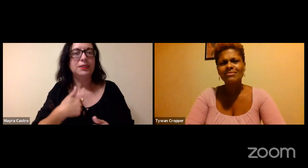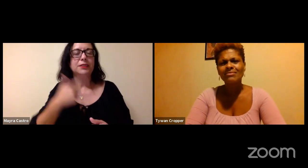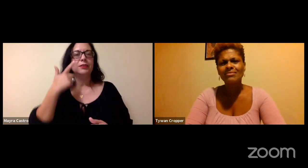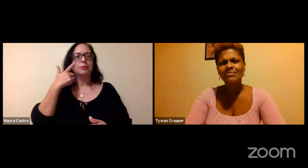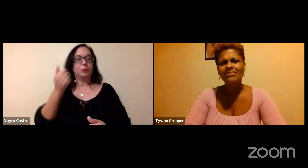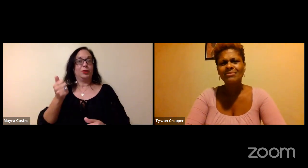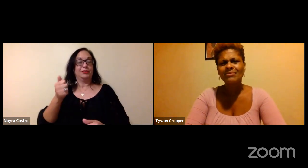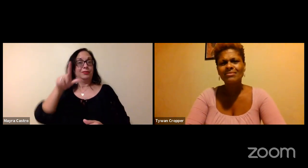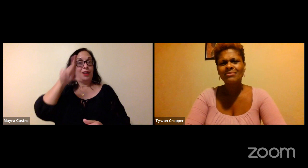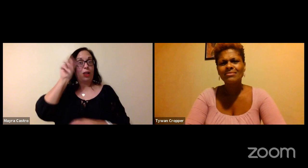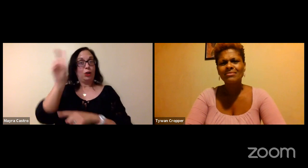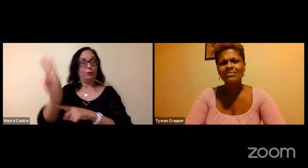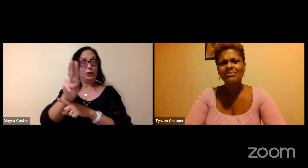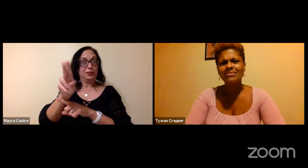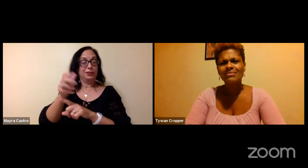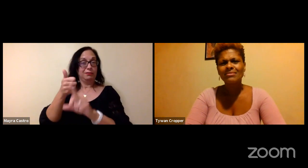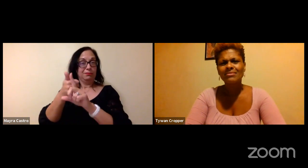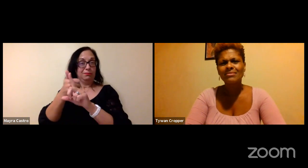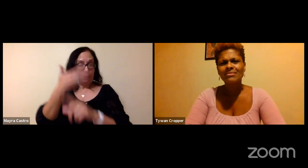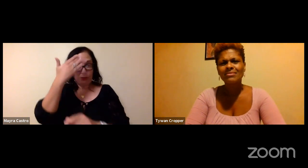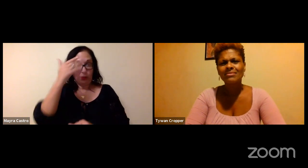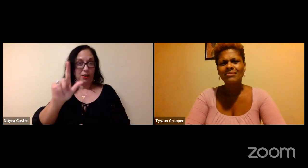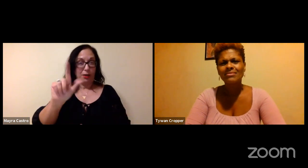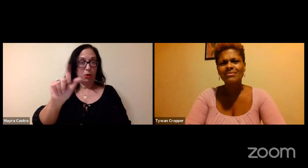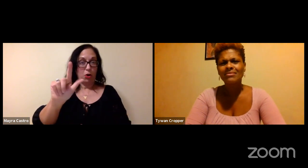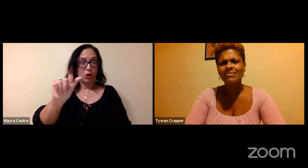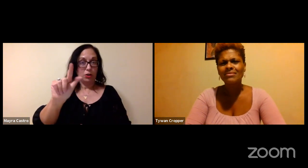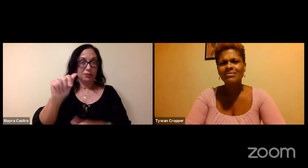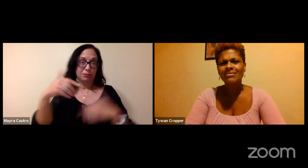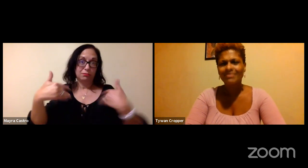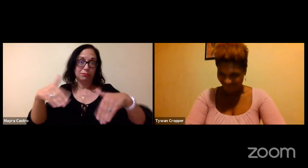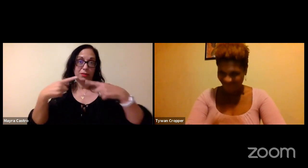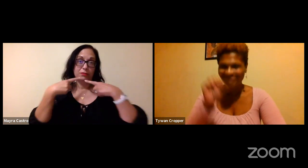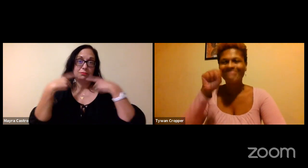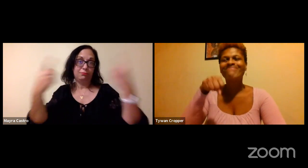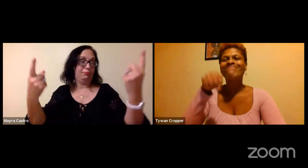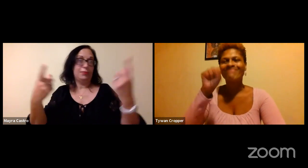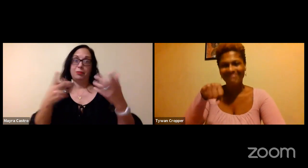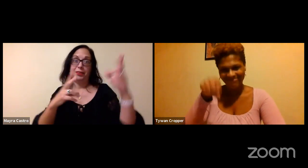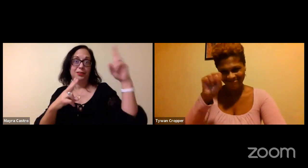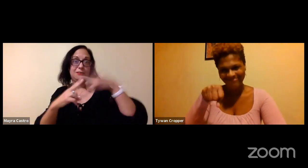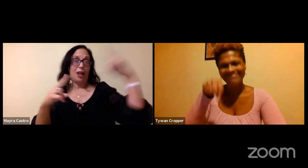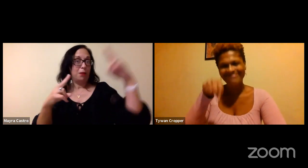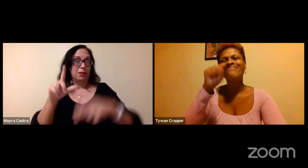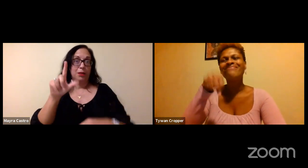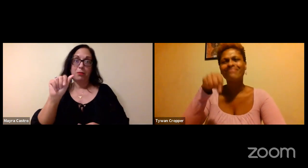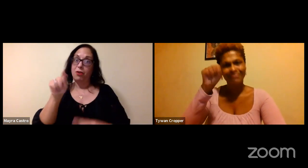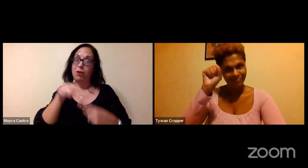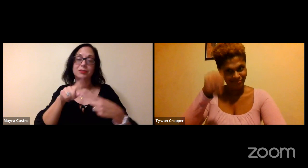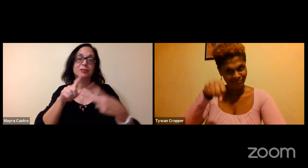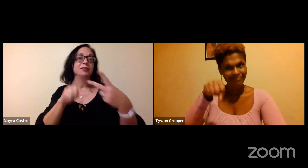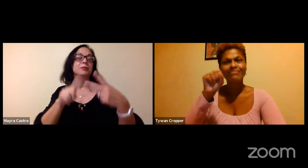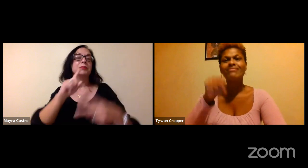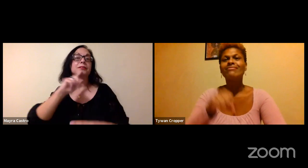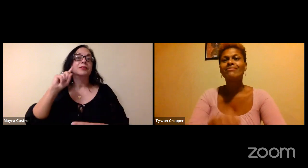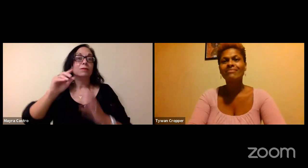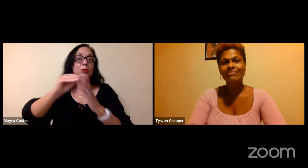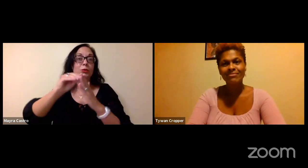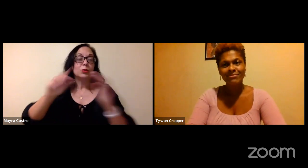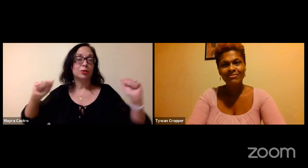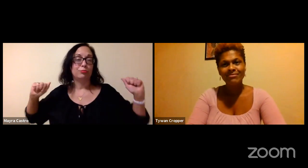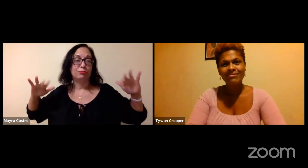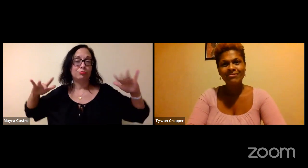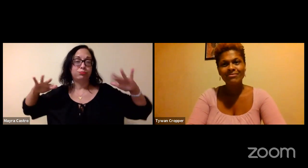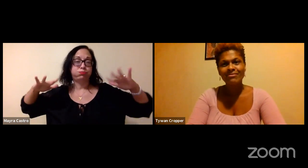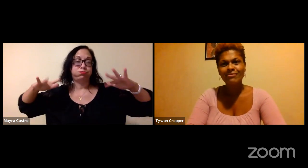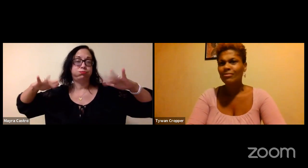And it was a big challenge for me at the same time, because now I'm at a university level. Yes. I mean, it's the only